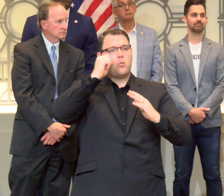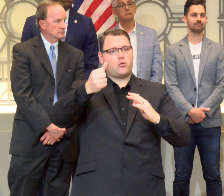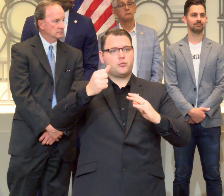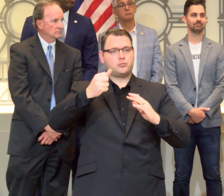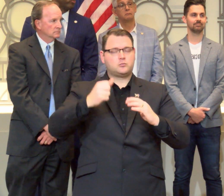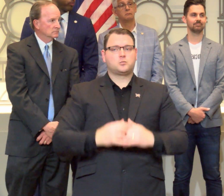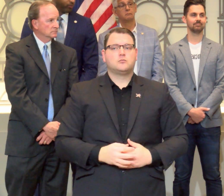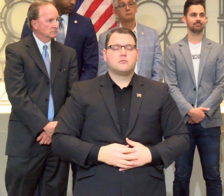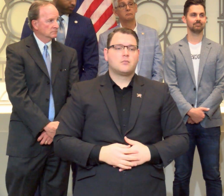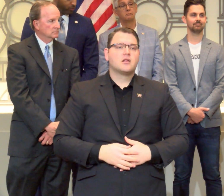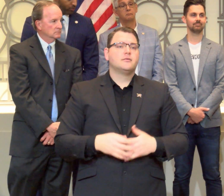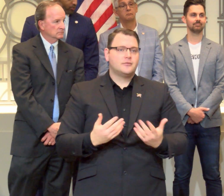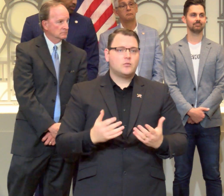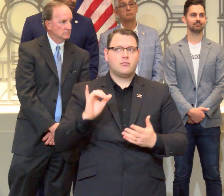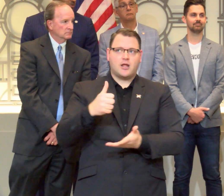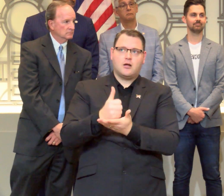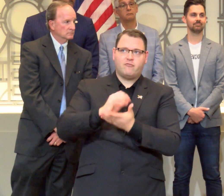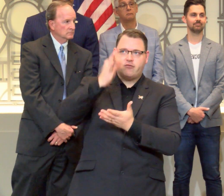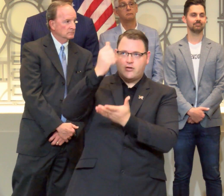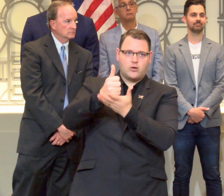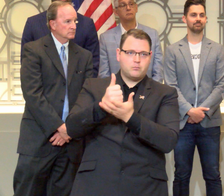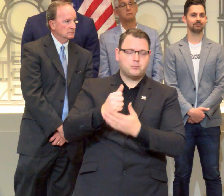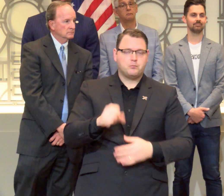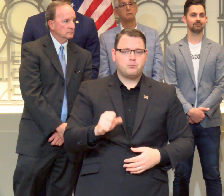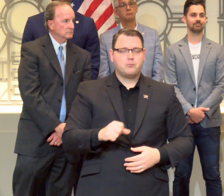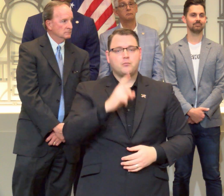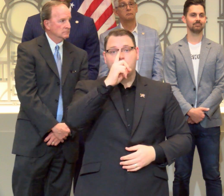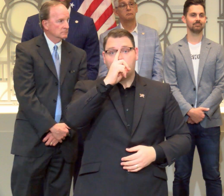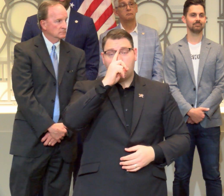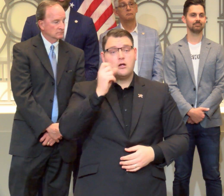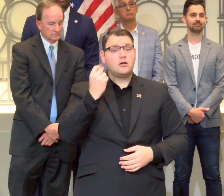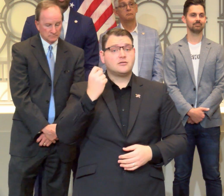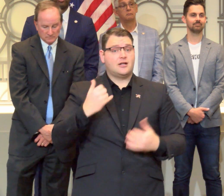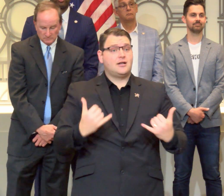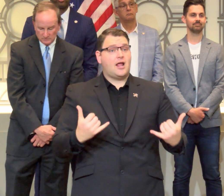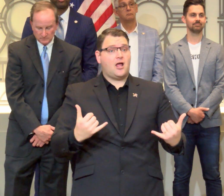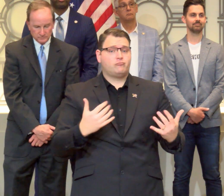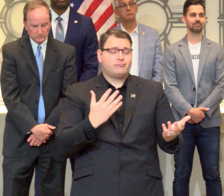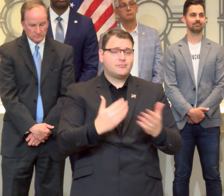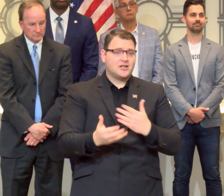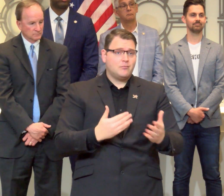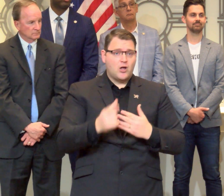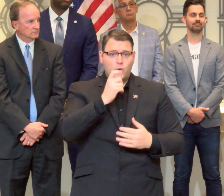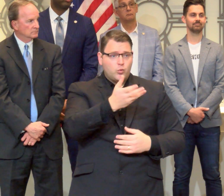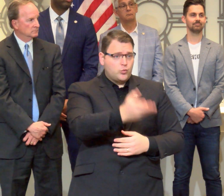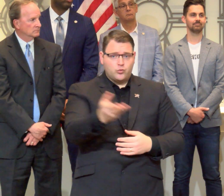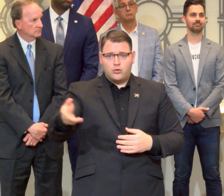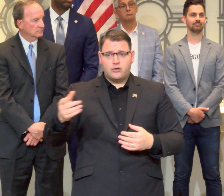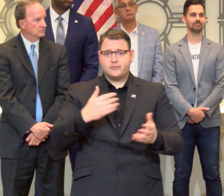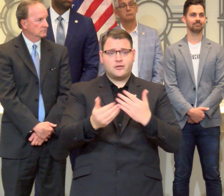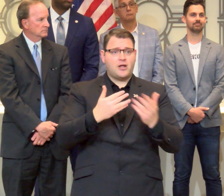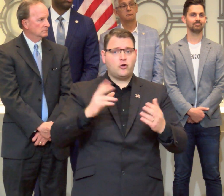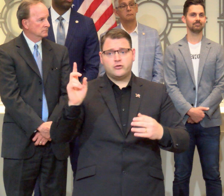tomorrow. So that's very helpful. This is just a point in time. It doesn't matter, quite frankly, it doesn't matter who you are. It doesn't matter what